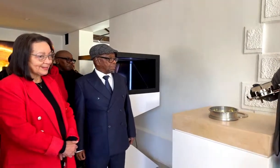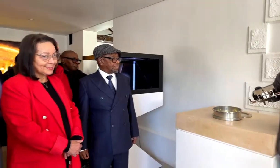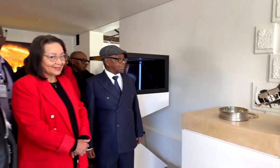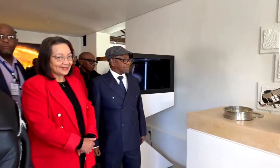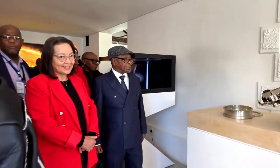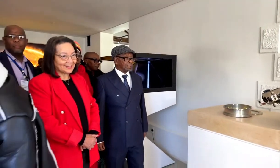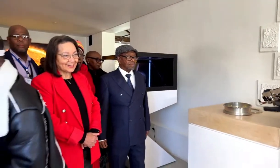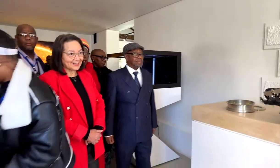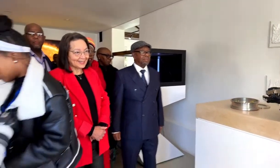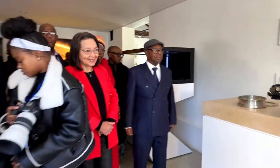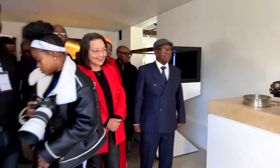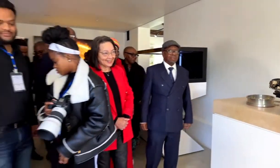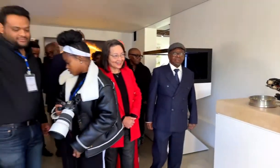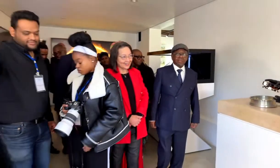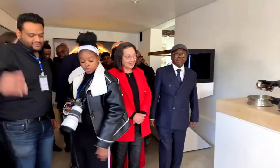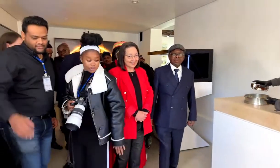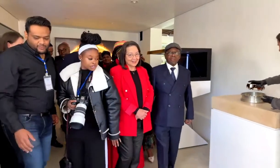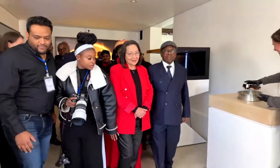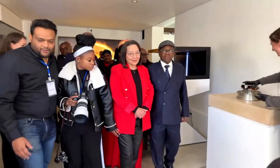I will hand you over to my colleague.